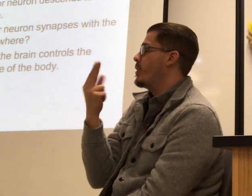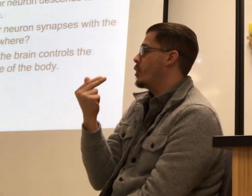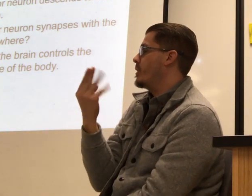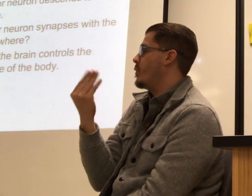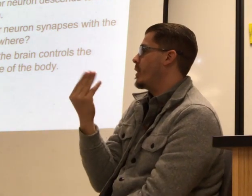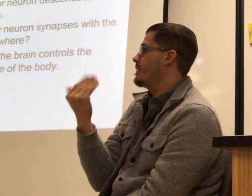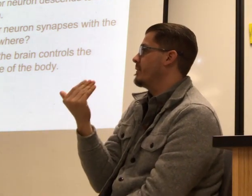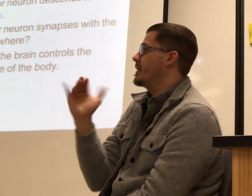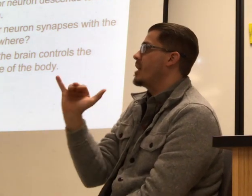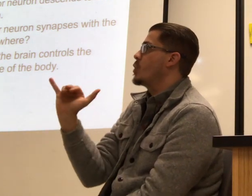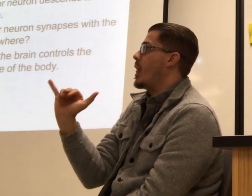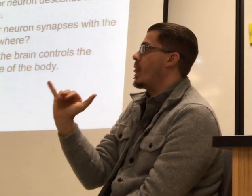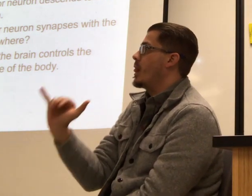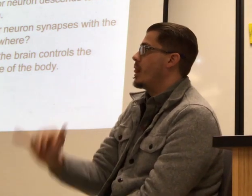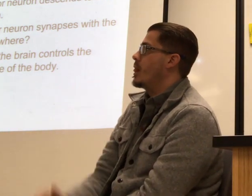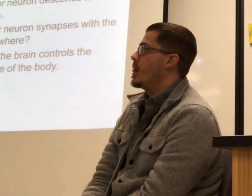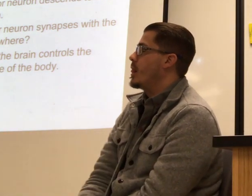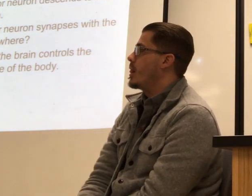as well.